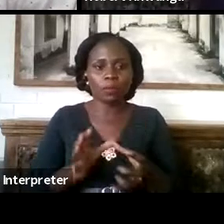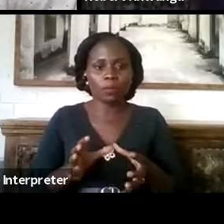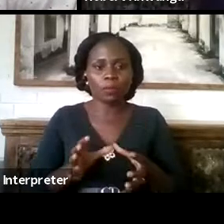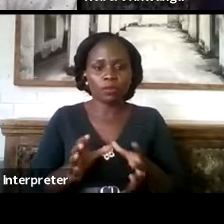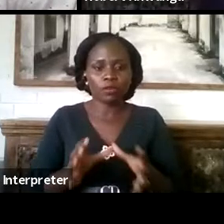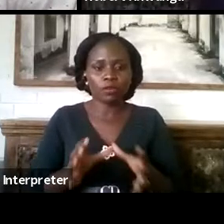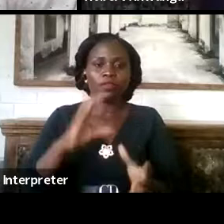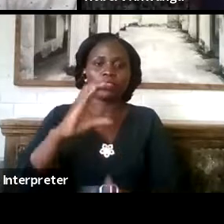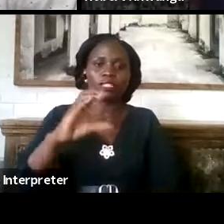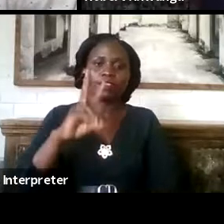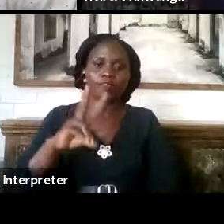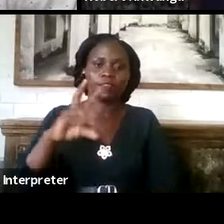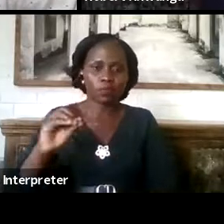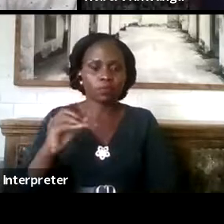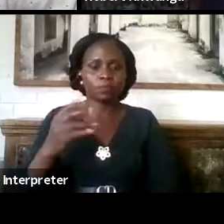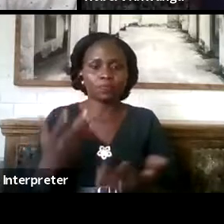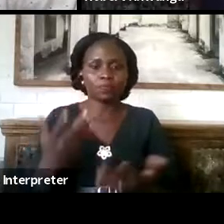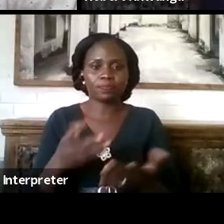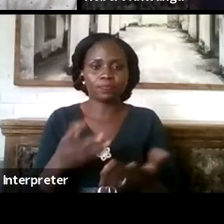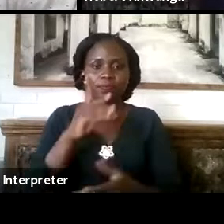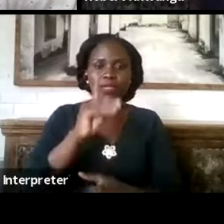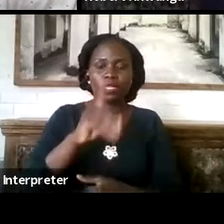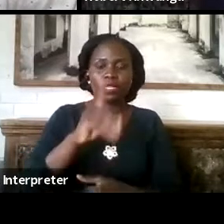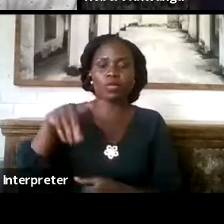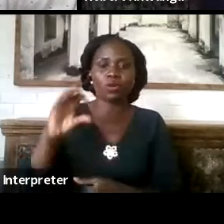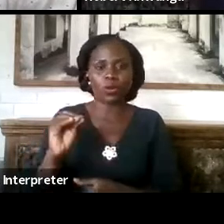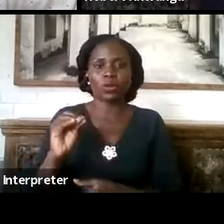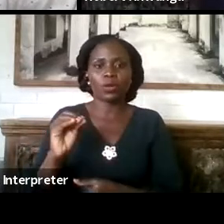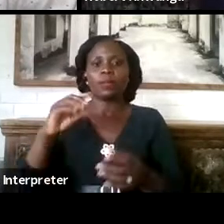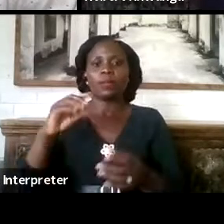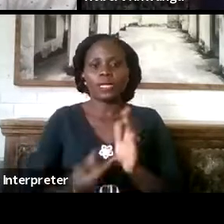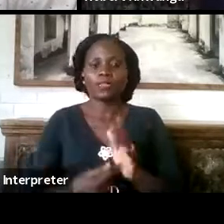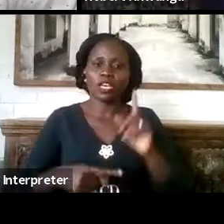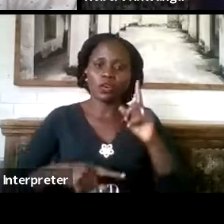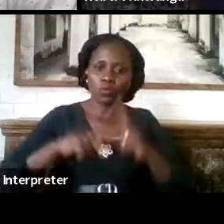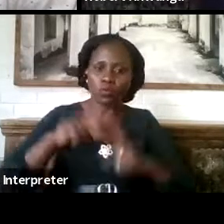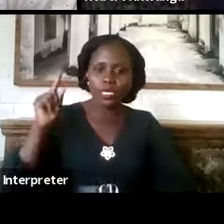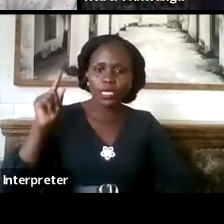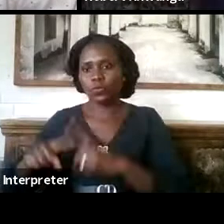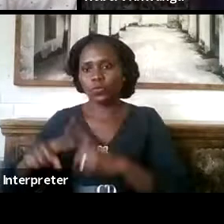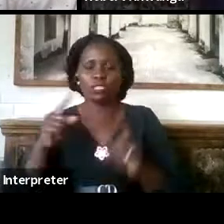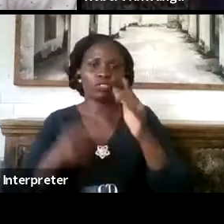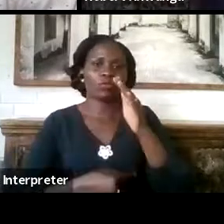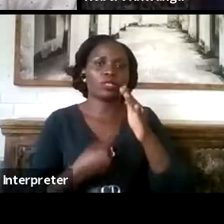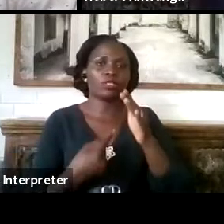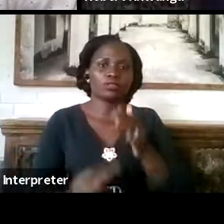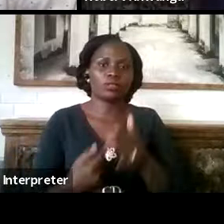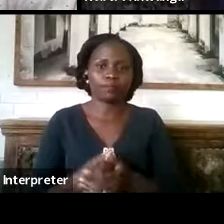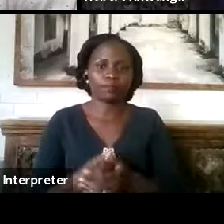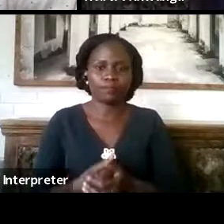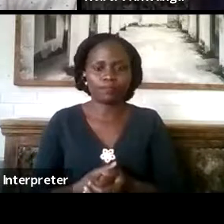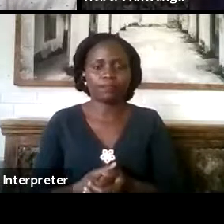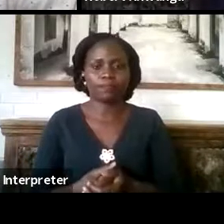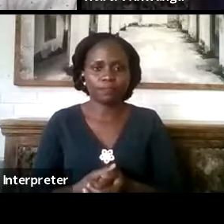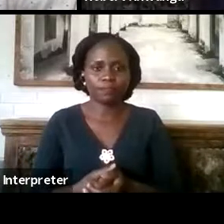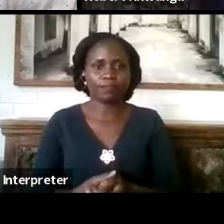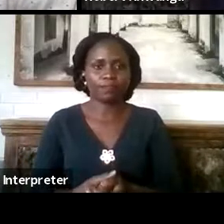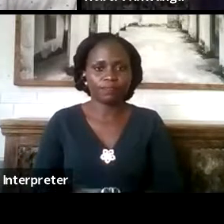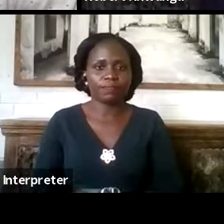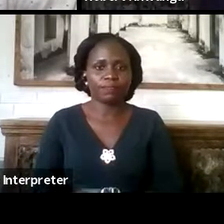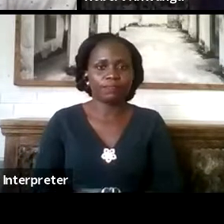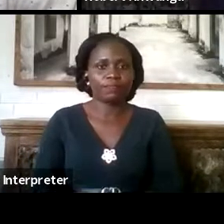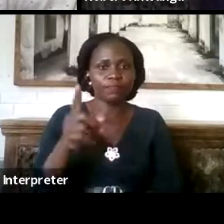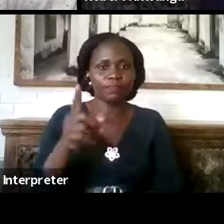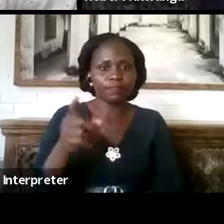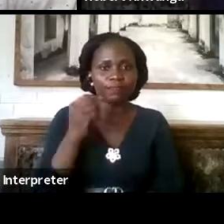it works. There would be a win-win situation. Nashilongo, I think before you go there, Paul, yes.